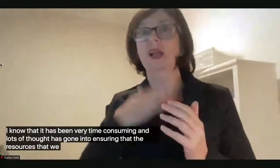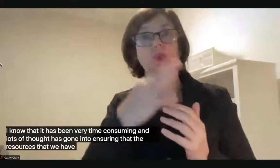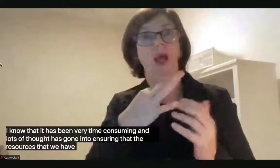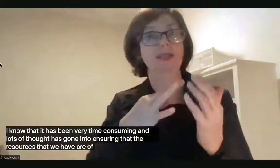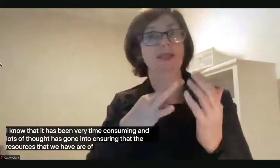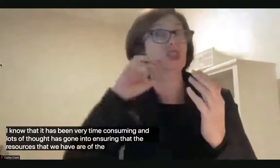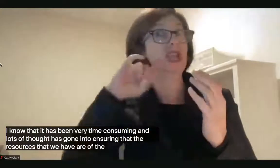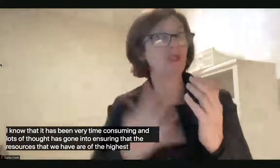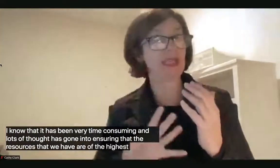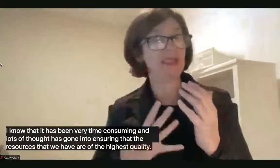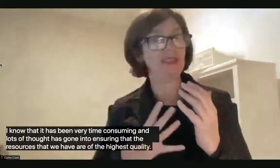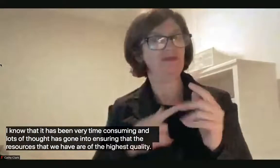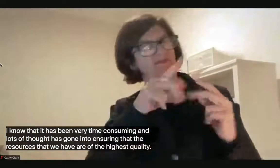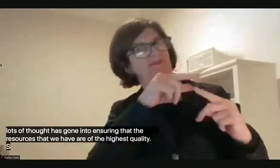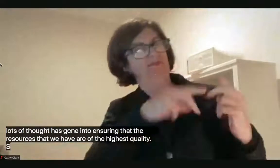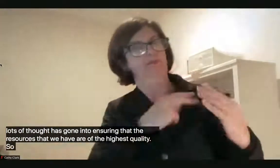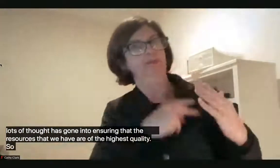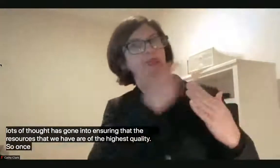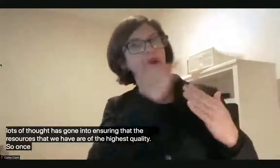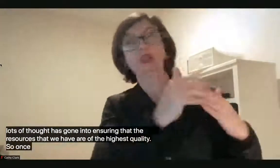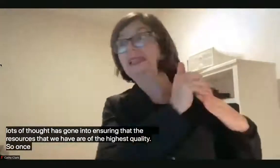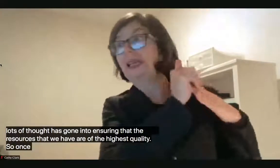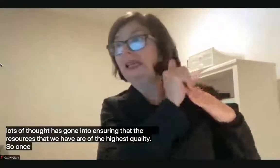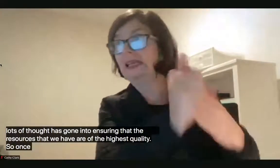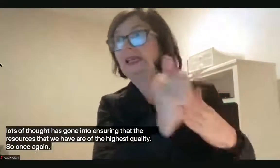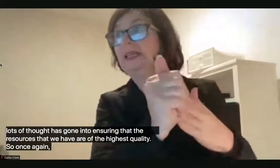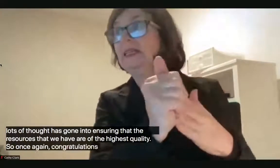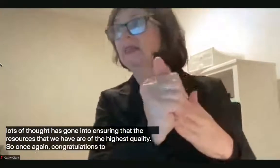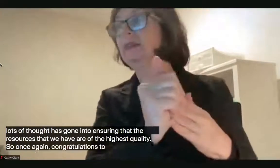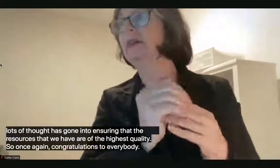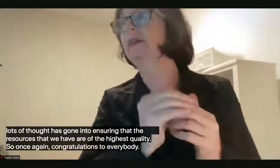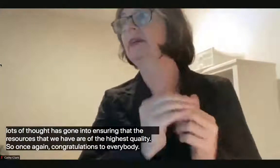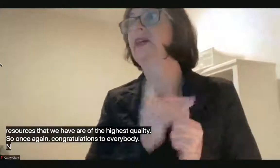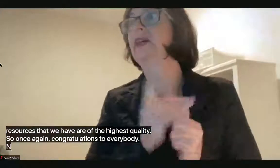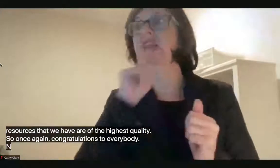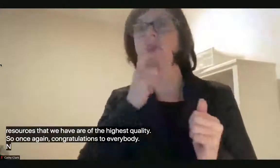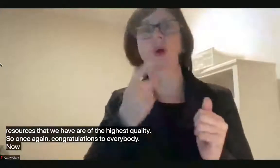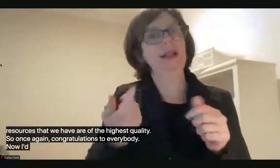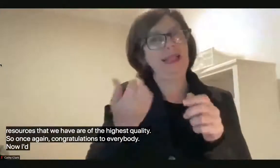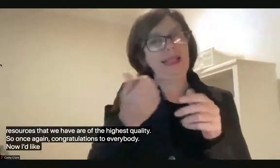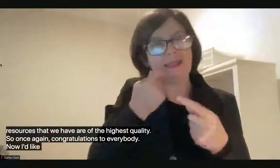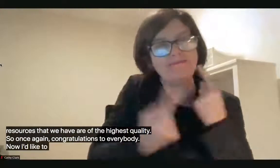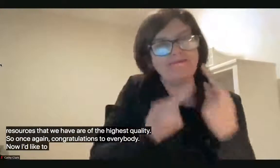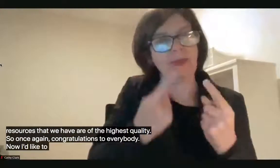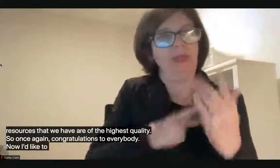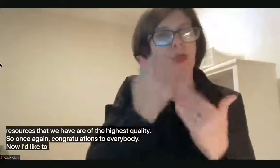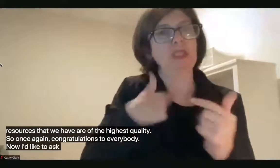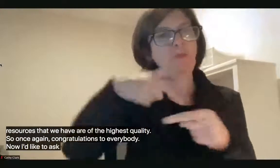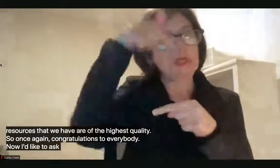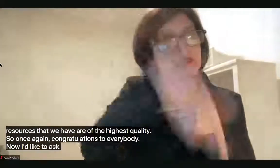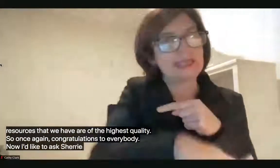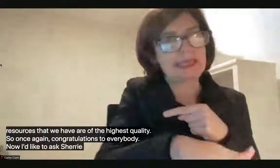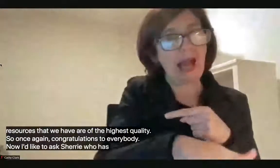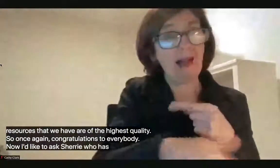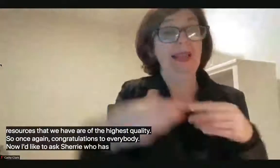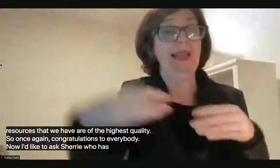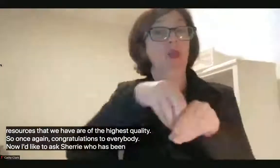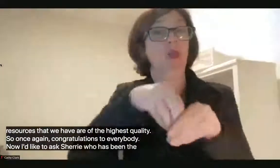congratulations to everybody. And now I'd like to ask Sherry, who has been the project lead, to speak a bit more about the project in some